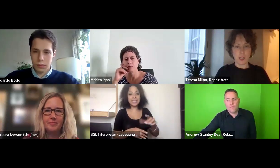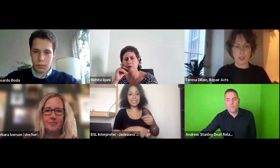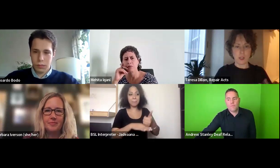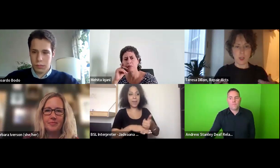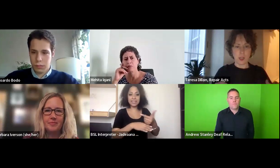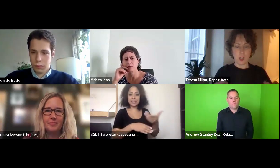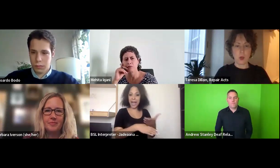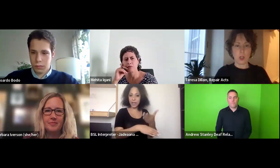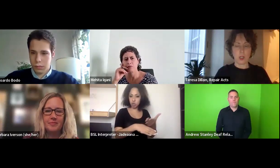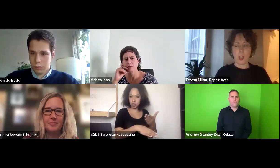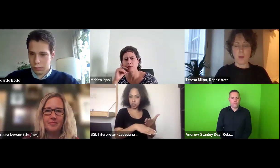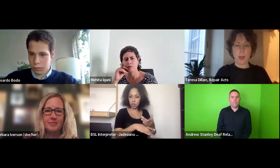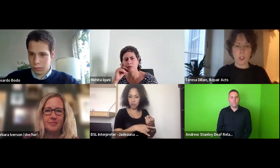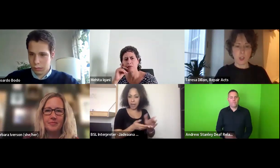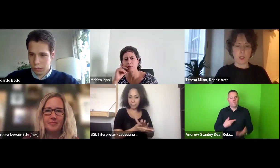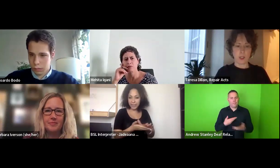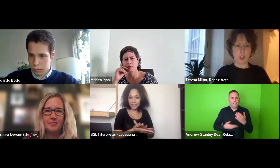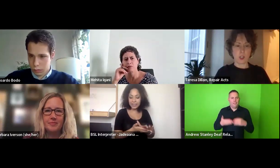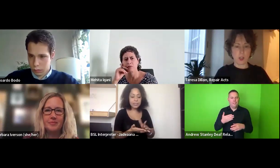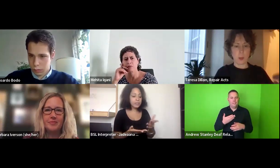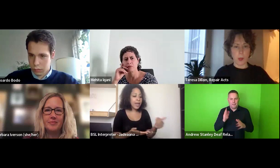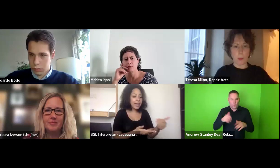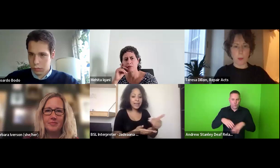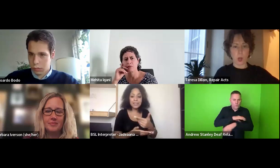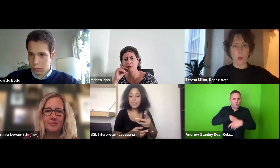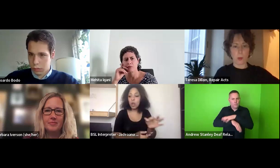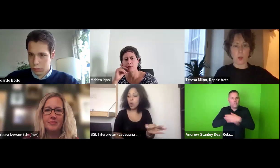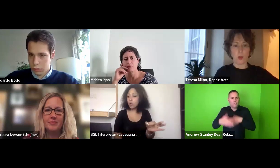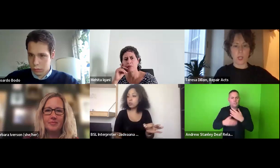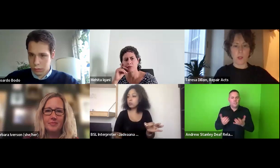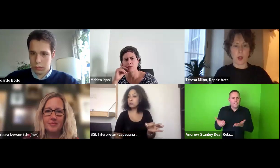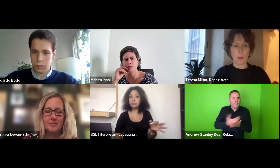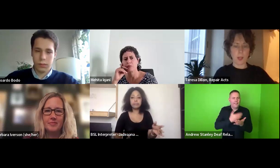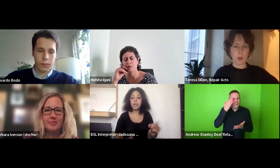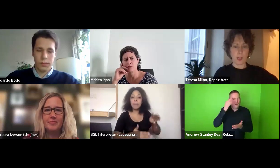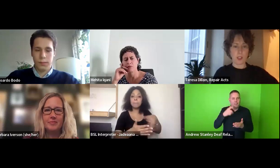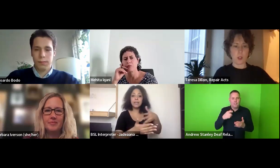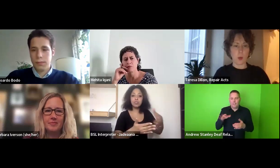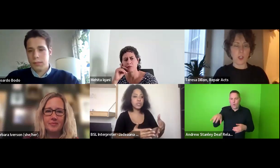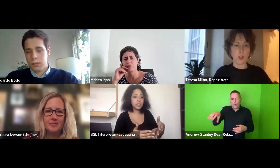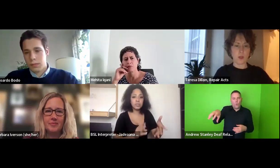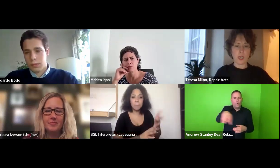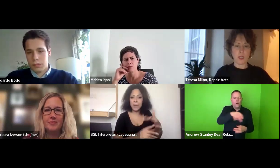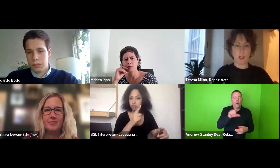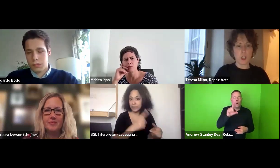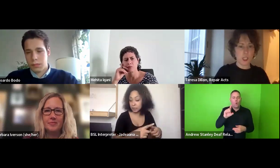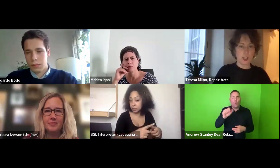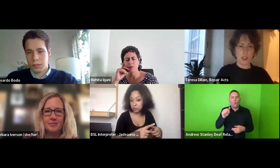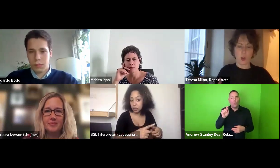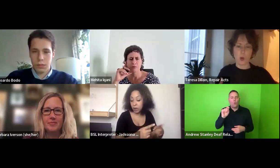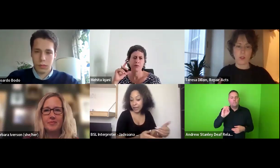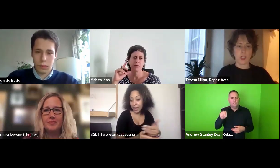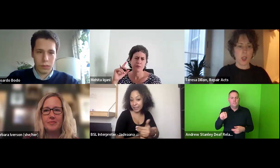connecting really these like local matrices to these bigger global flows then that are happening are really sort of where you sort of need to be